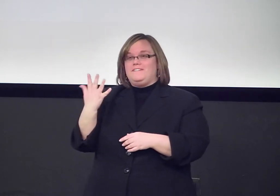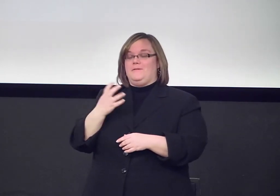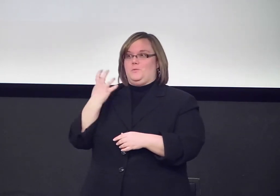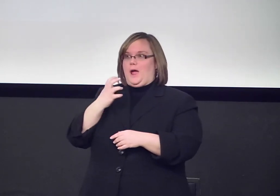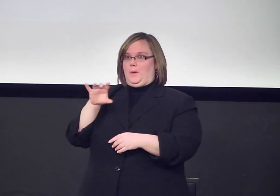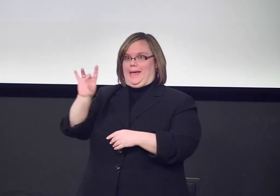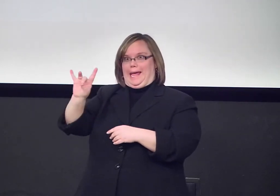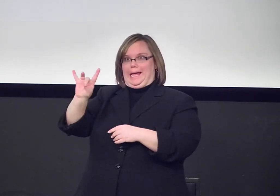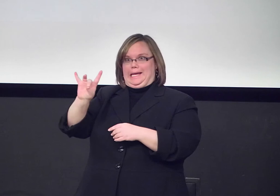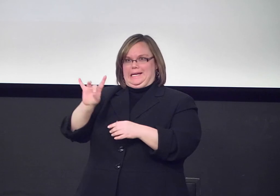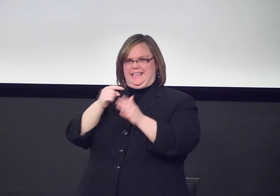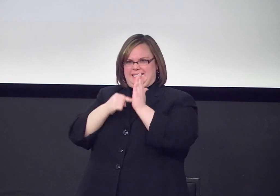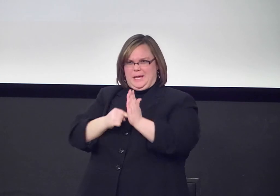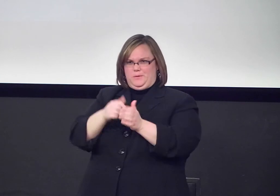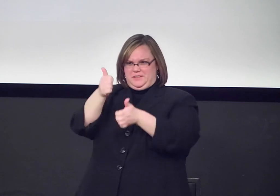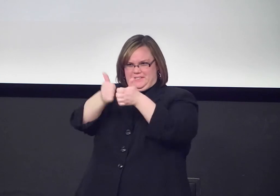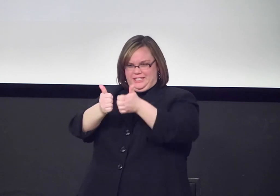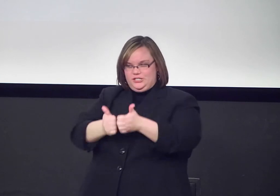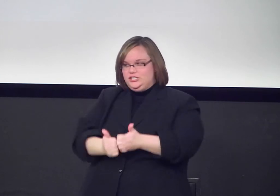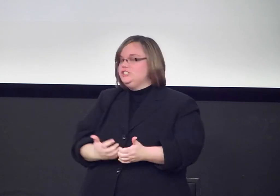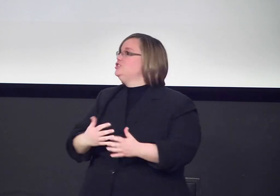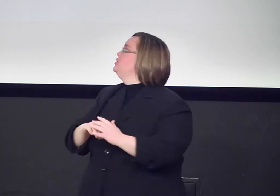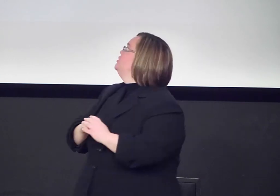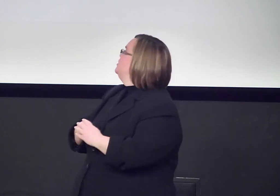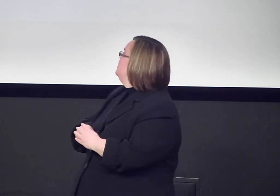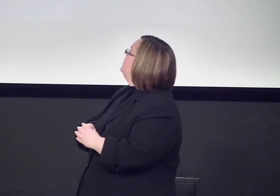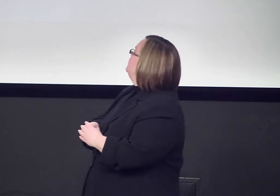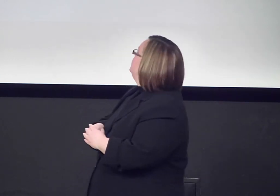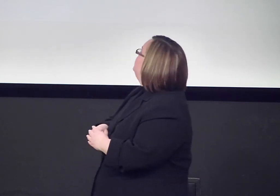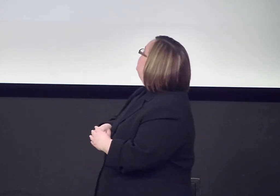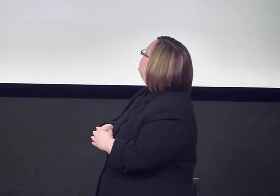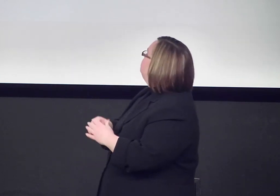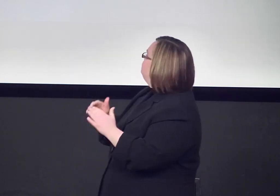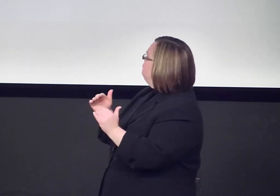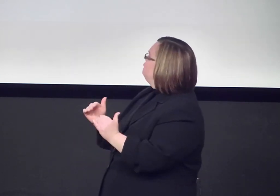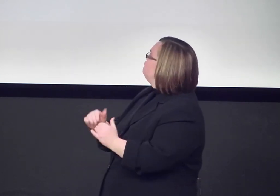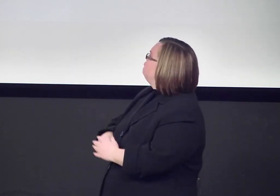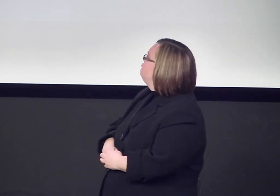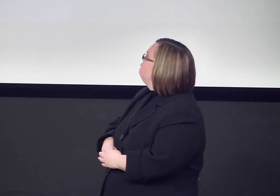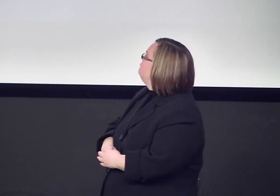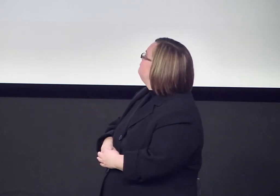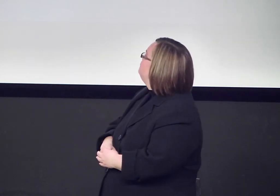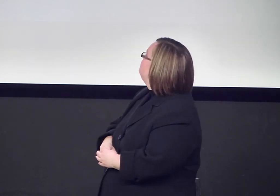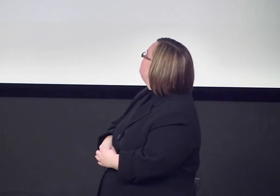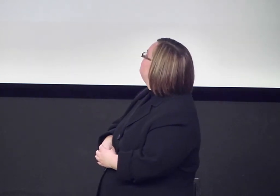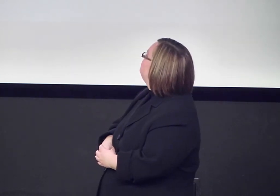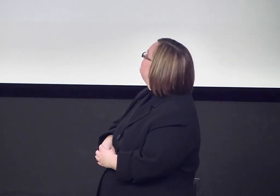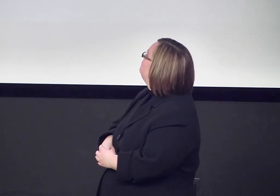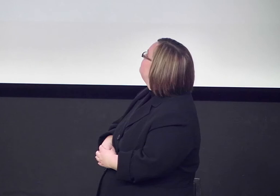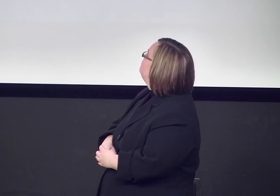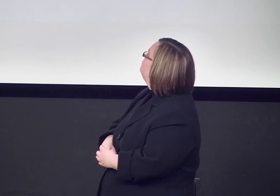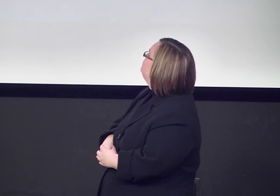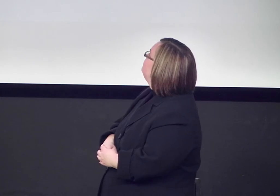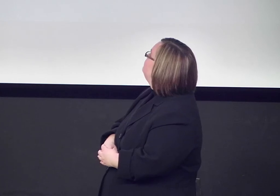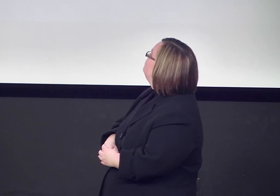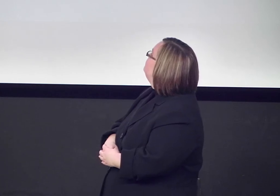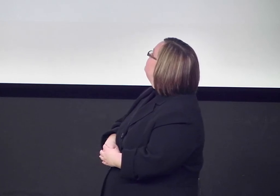be applied in the VRS environment, which I found pretty amazing that I was able to code for each of